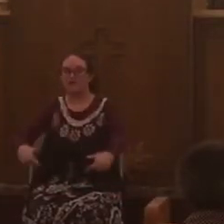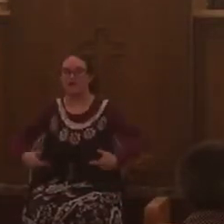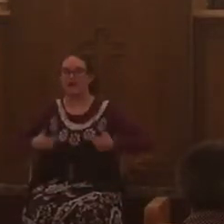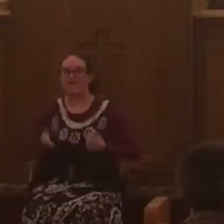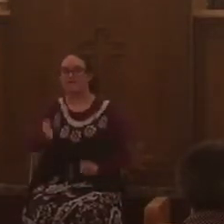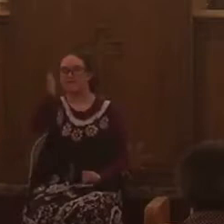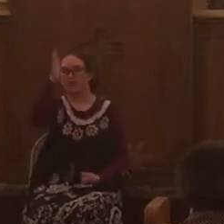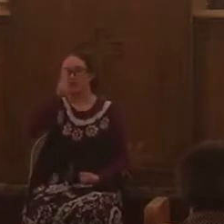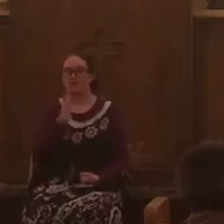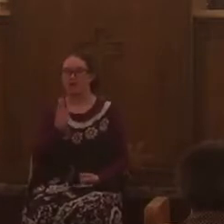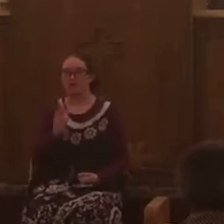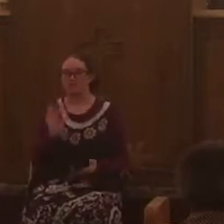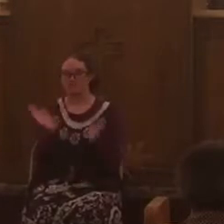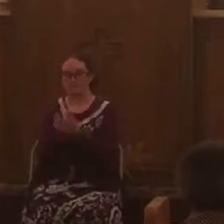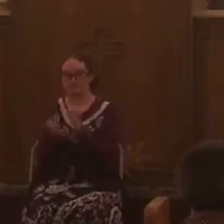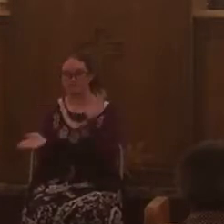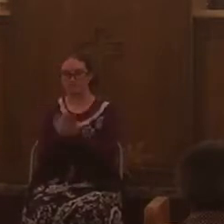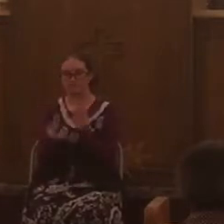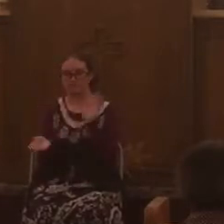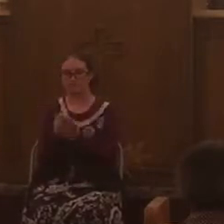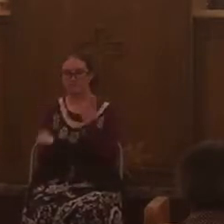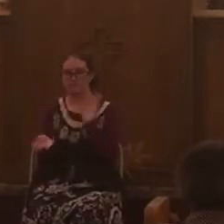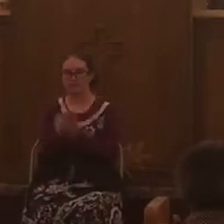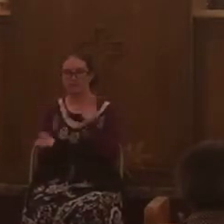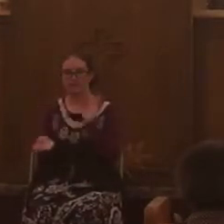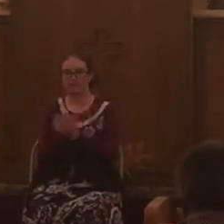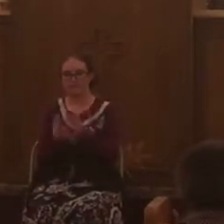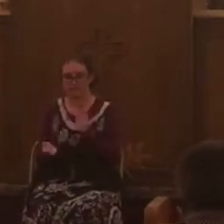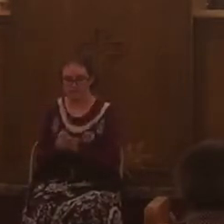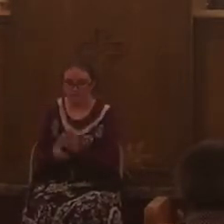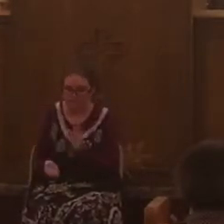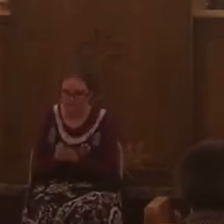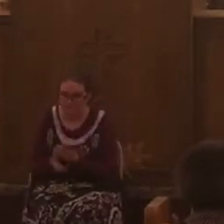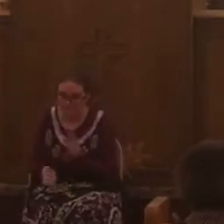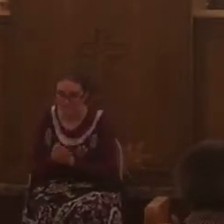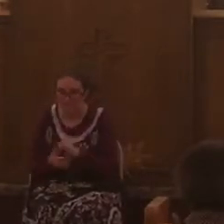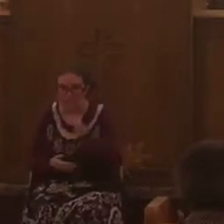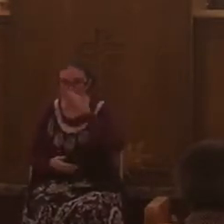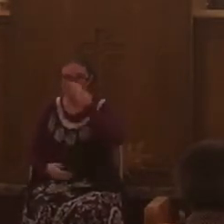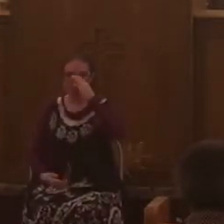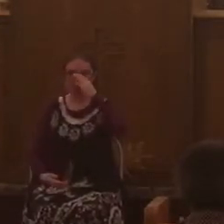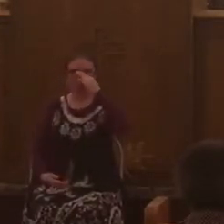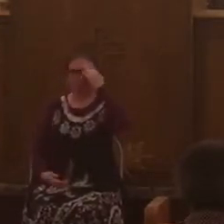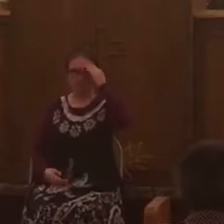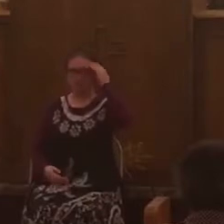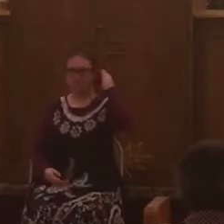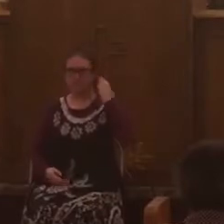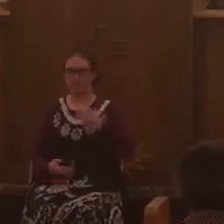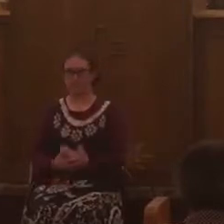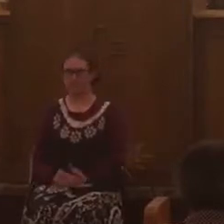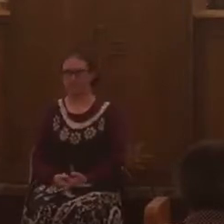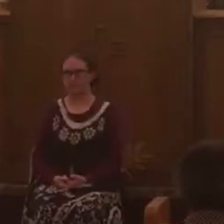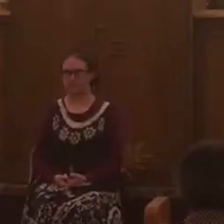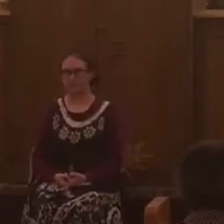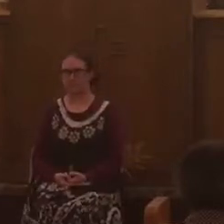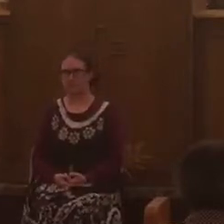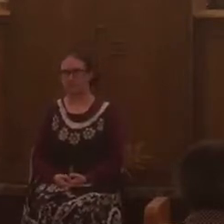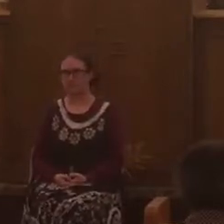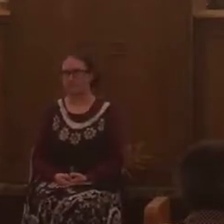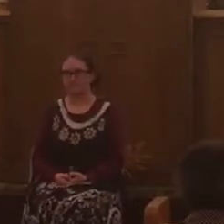God's desire is that we would quit letting the demons of this world whip us up, amen. That we